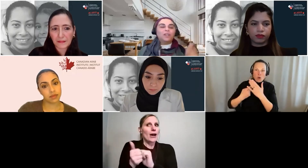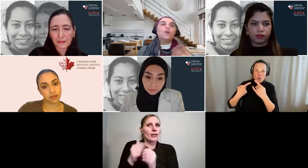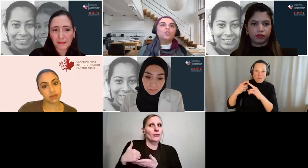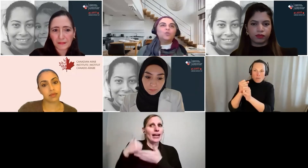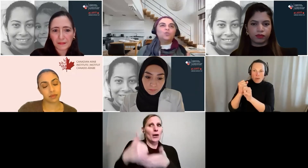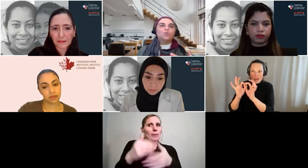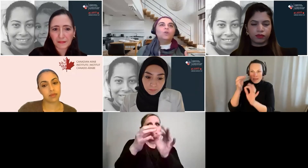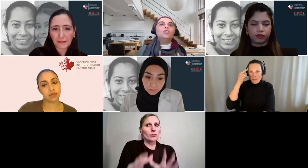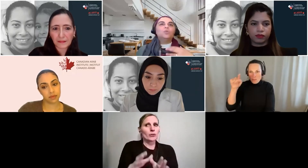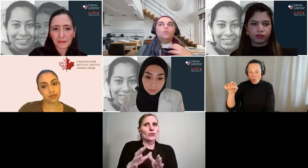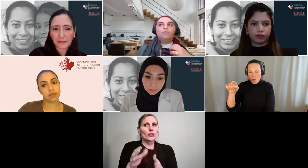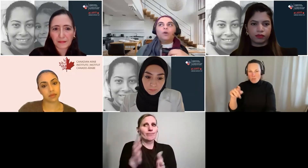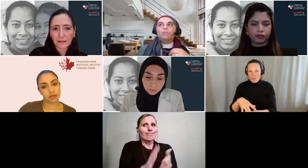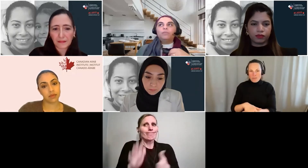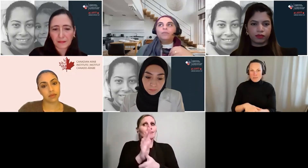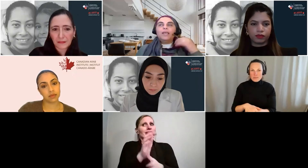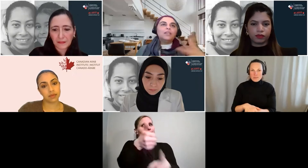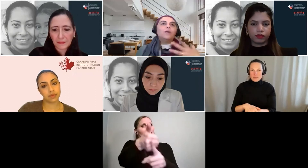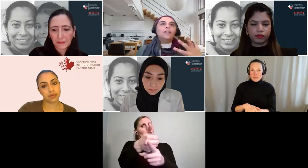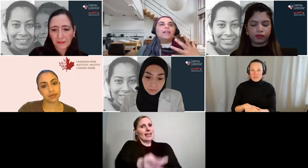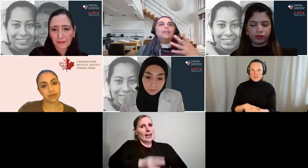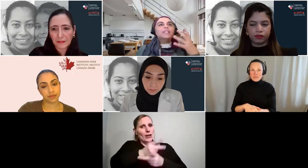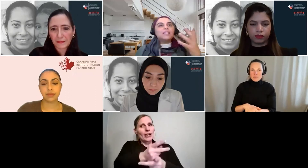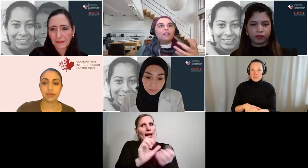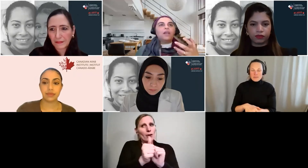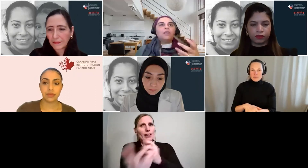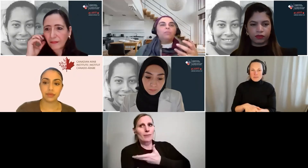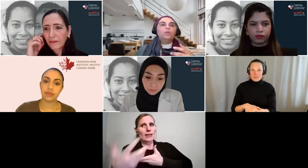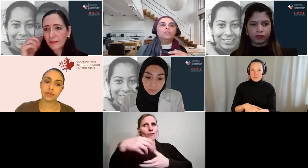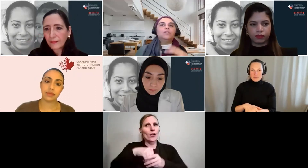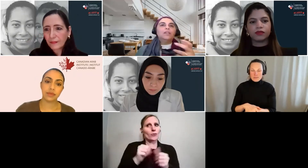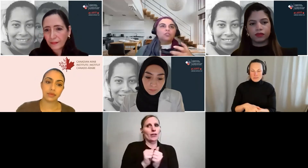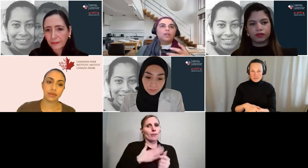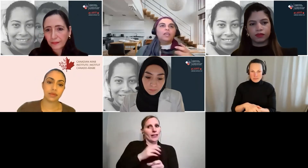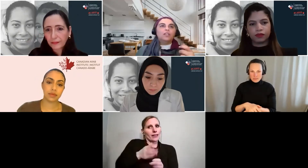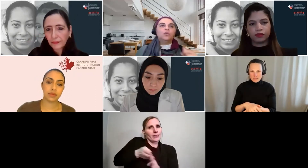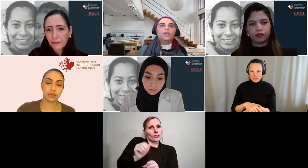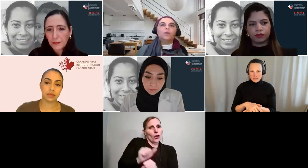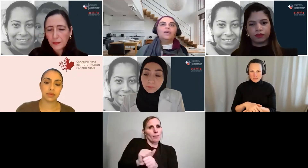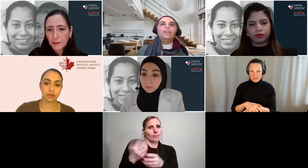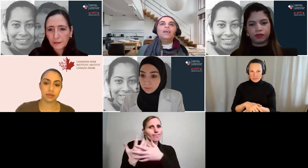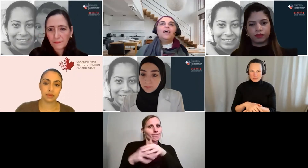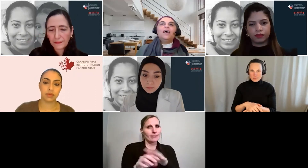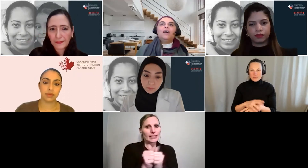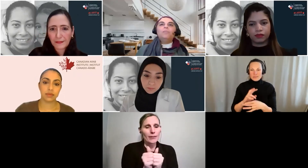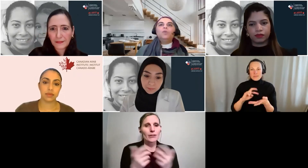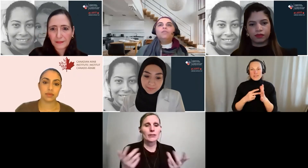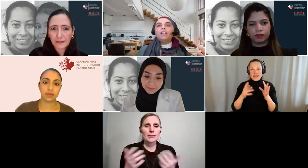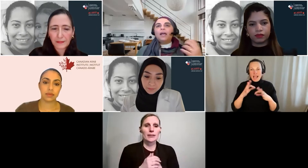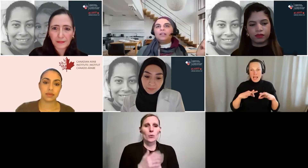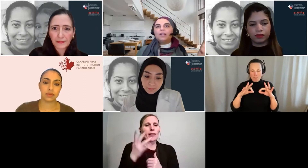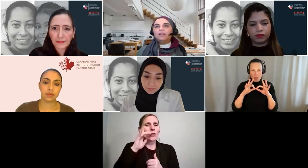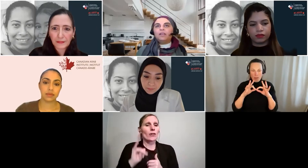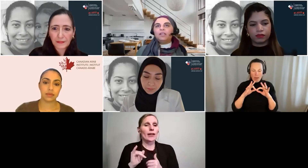and encourage you to integrate that self-care component naturally into it, right?